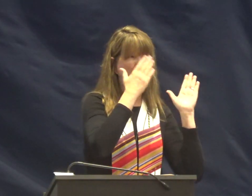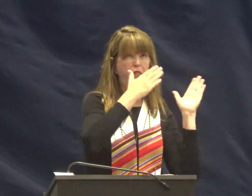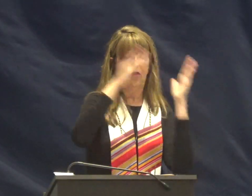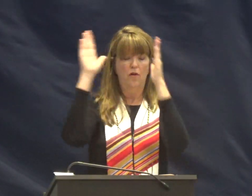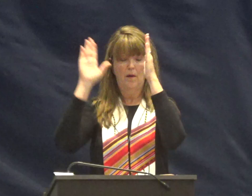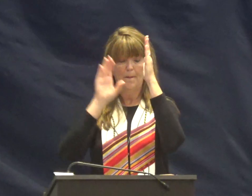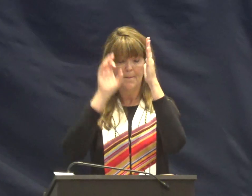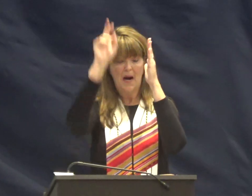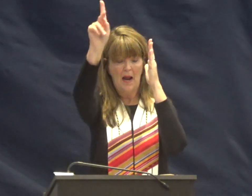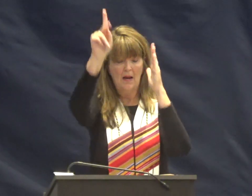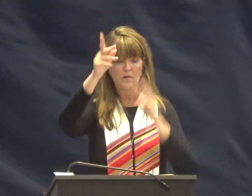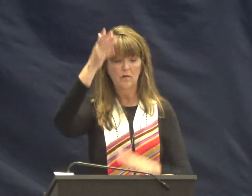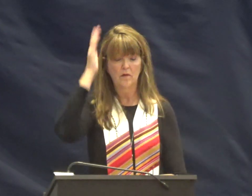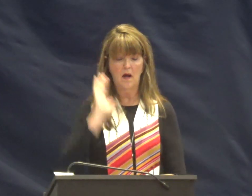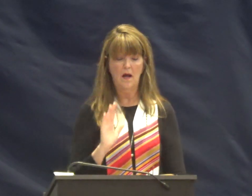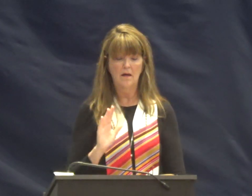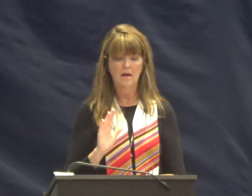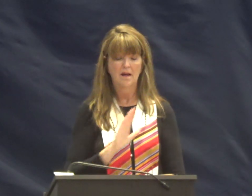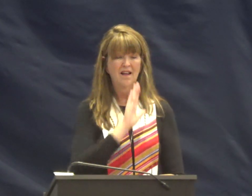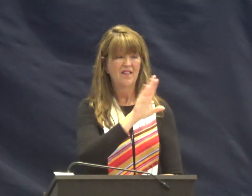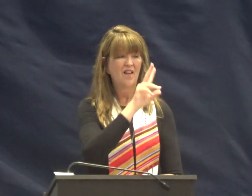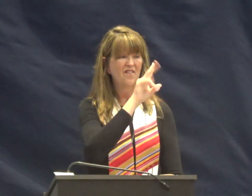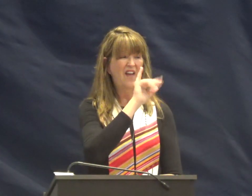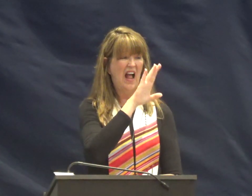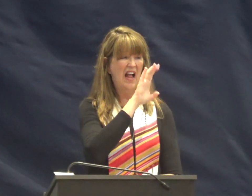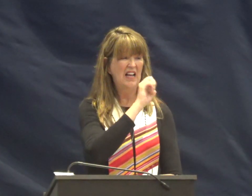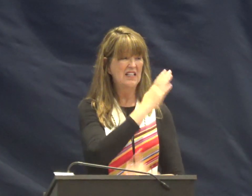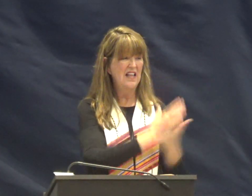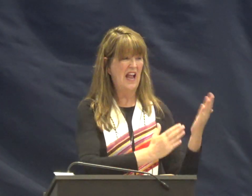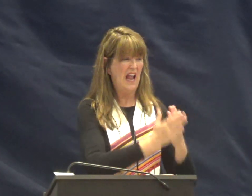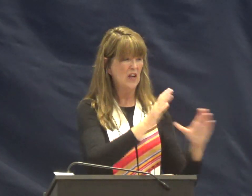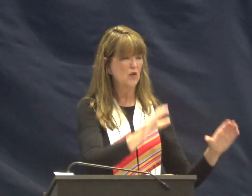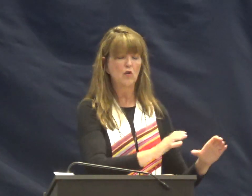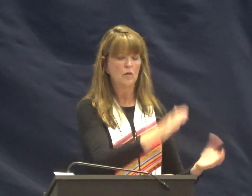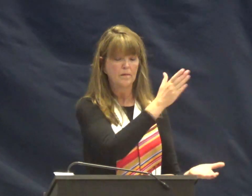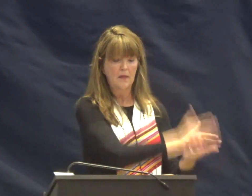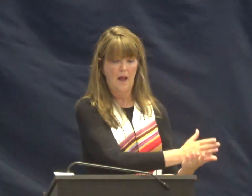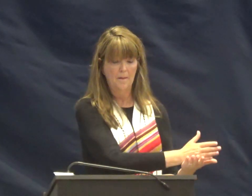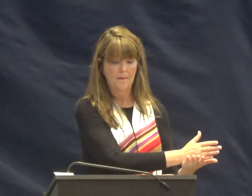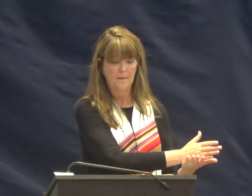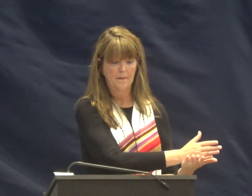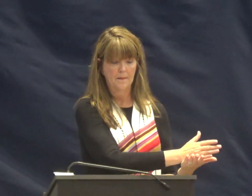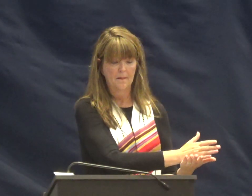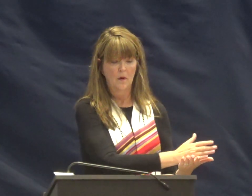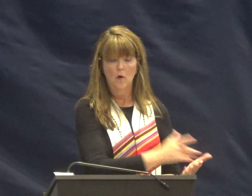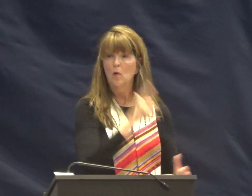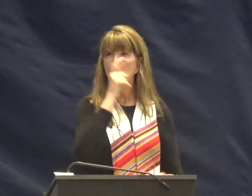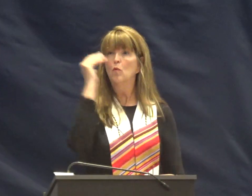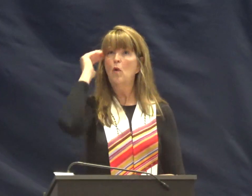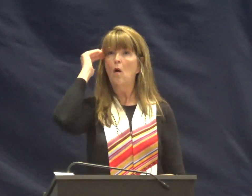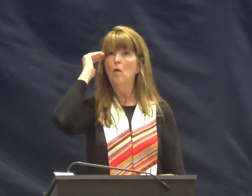All shall turn from their evil ways and from the violence that is in their hands. Who